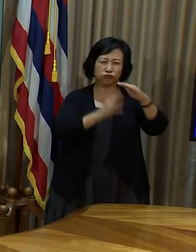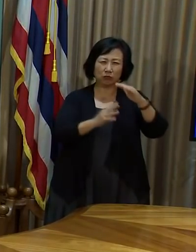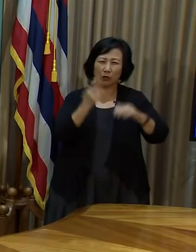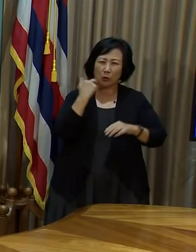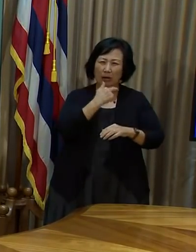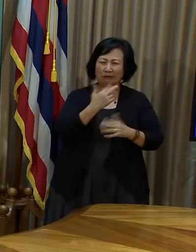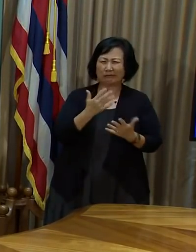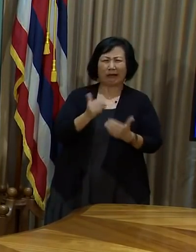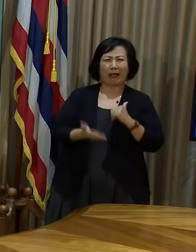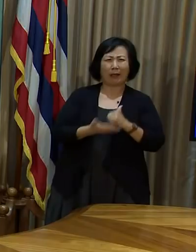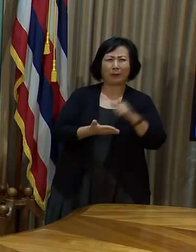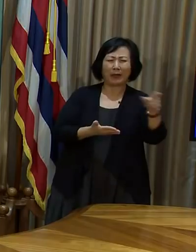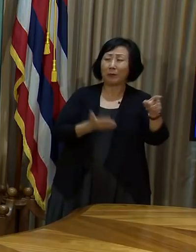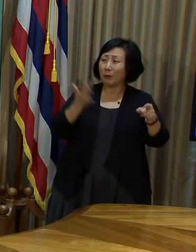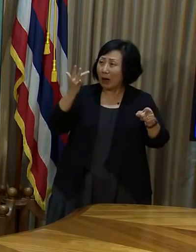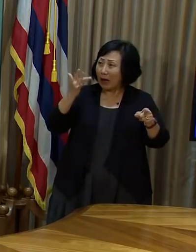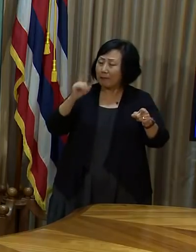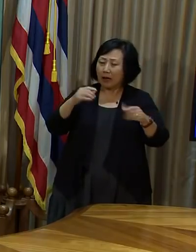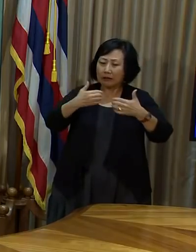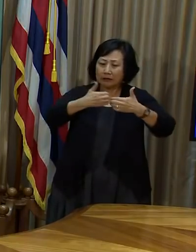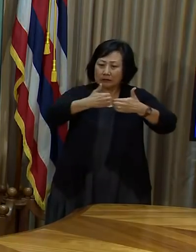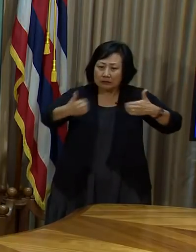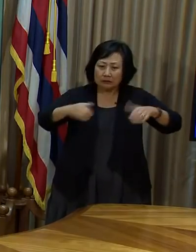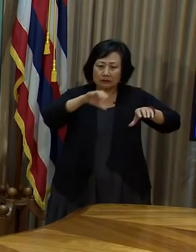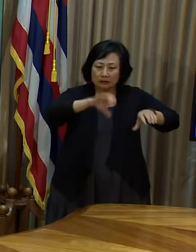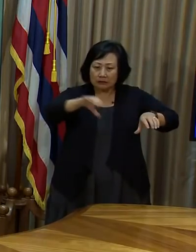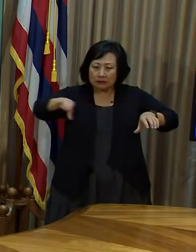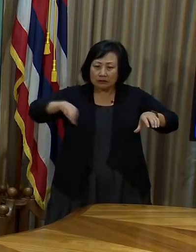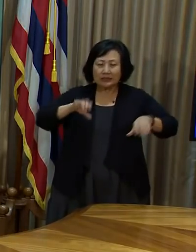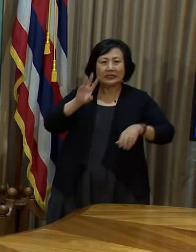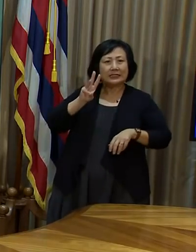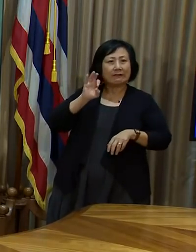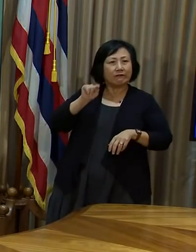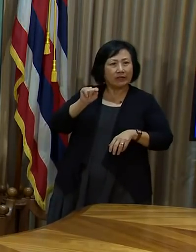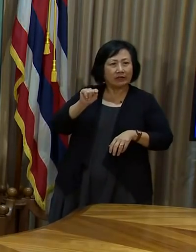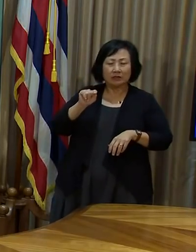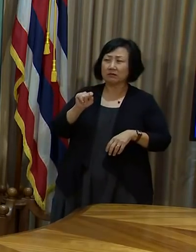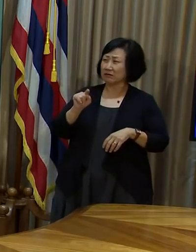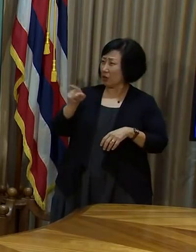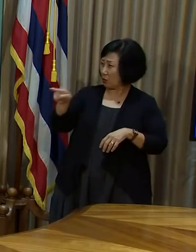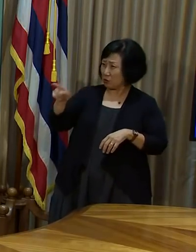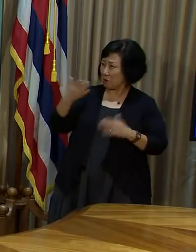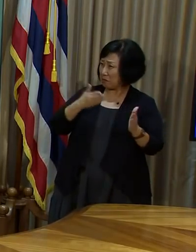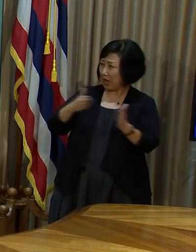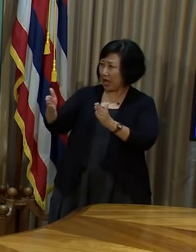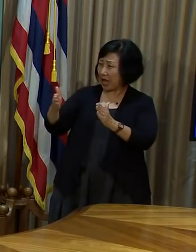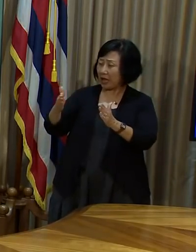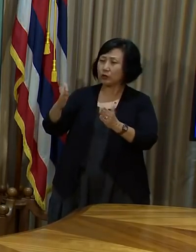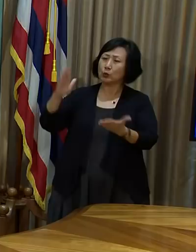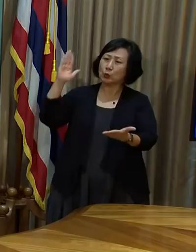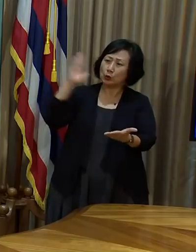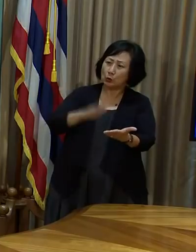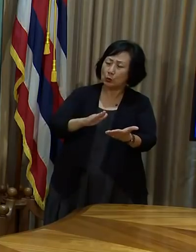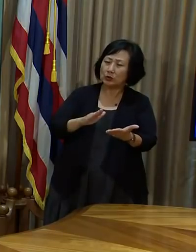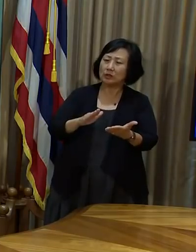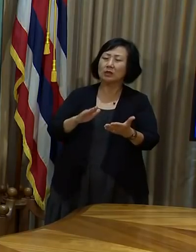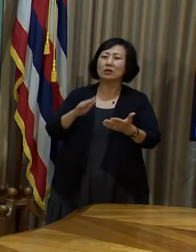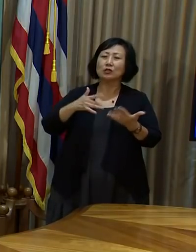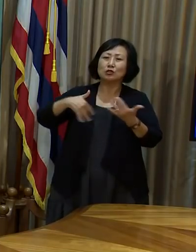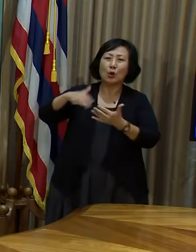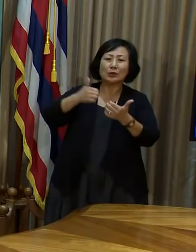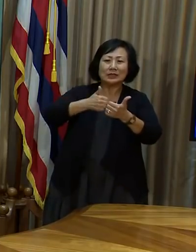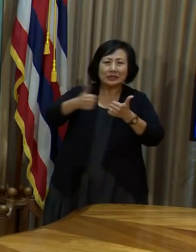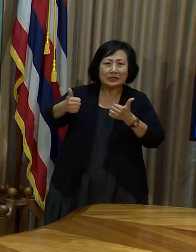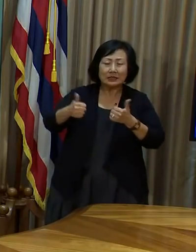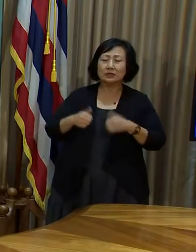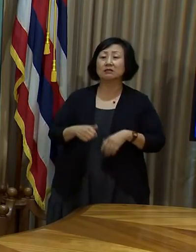adhere to 6 feet social distancing. So are there any plans to reduce social distancing? And also just a broad